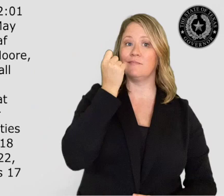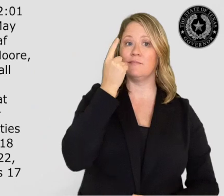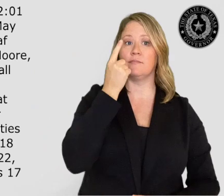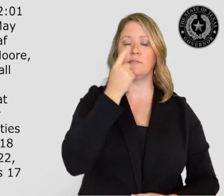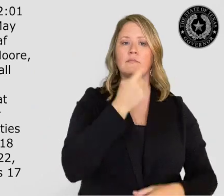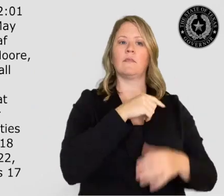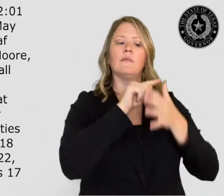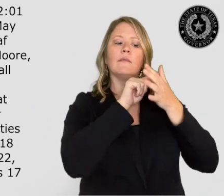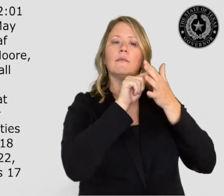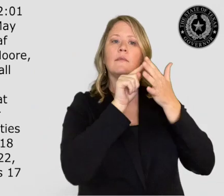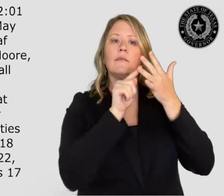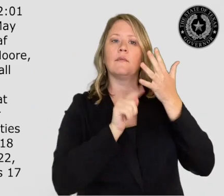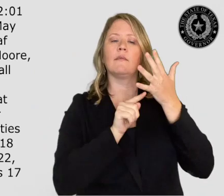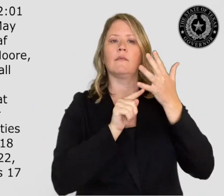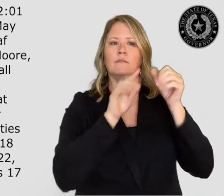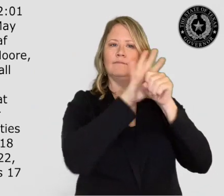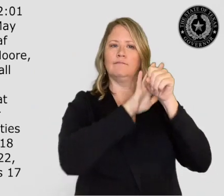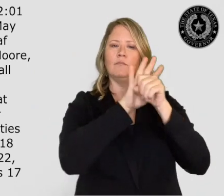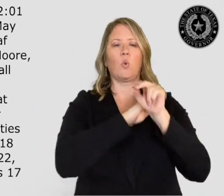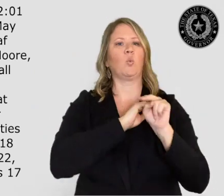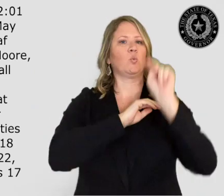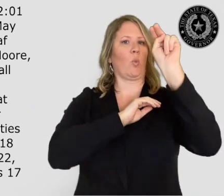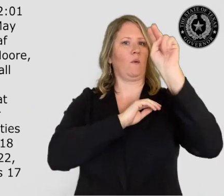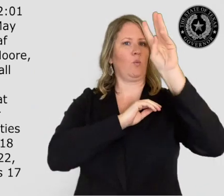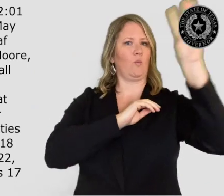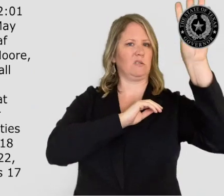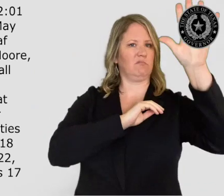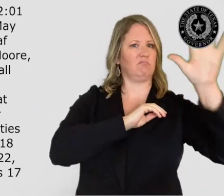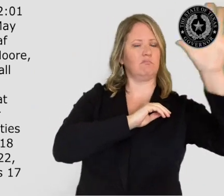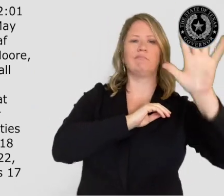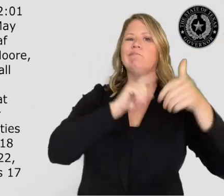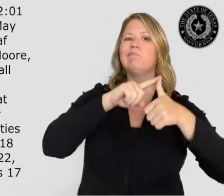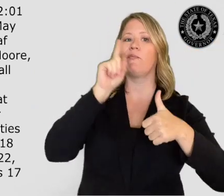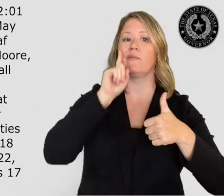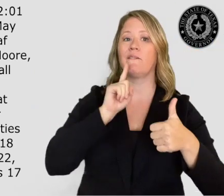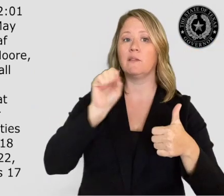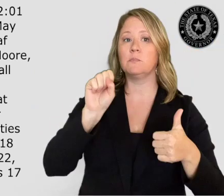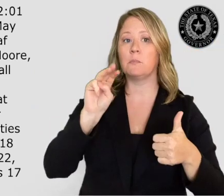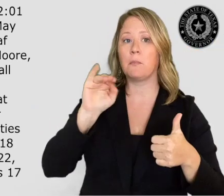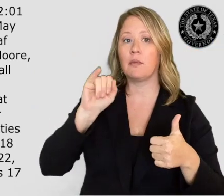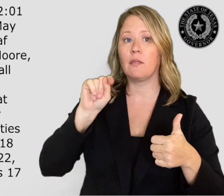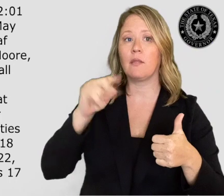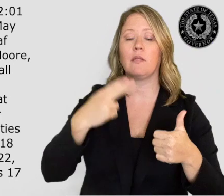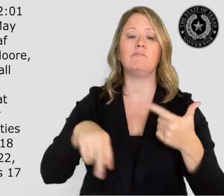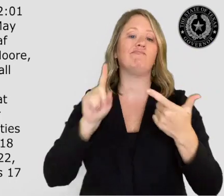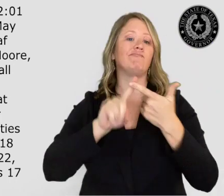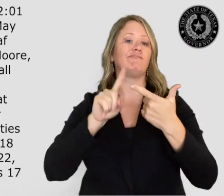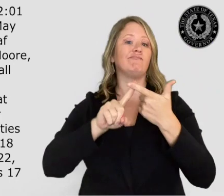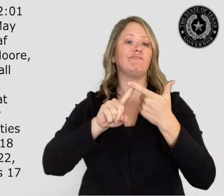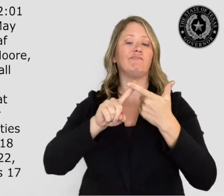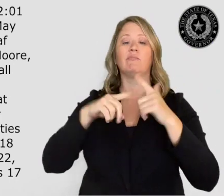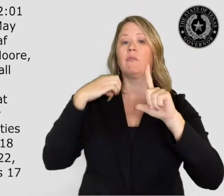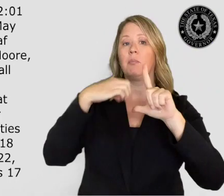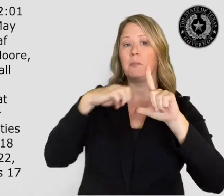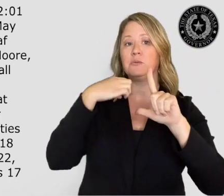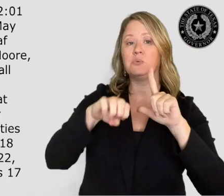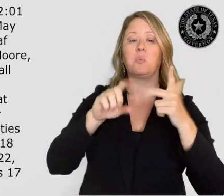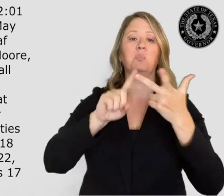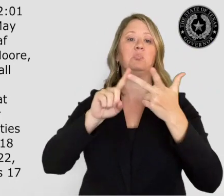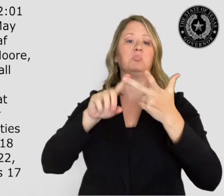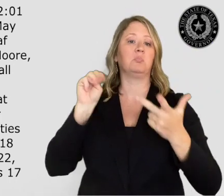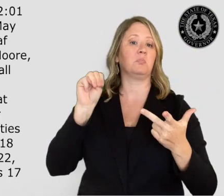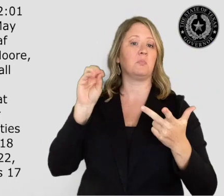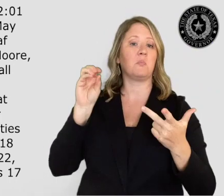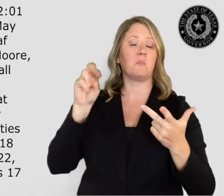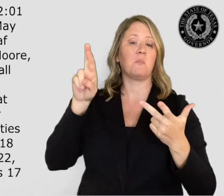Paso, Moore, Potter, and Randall counties, all services that were restored for other Texas